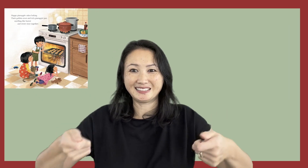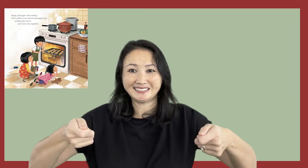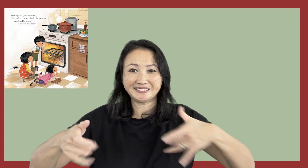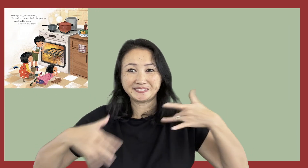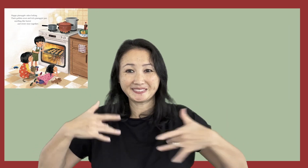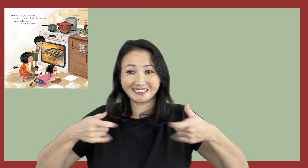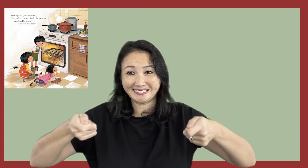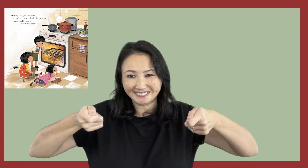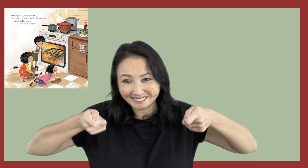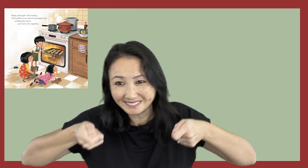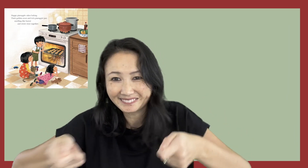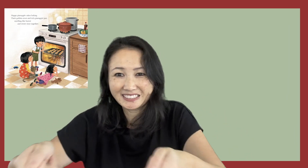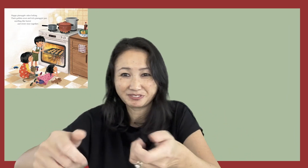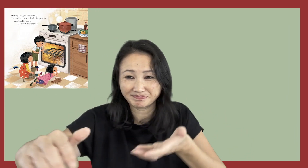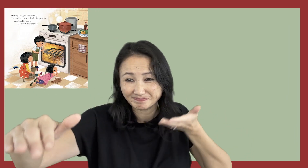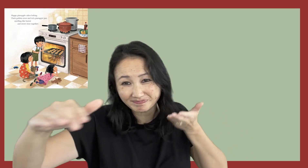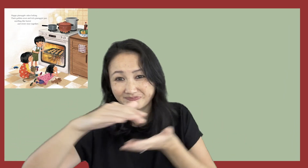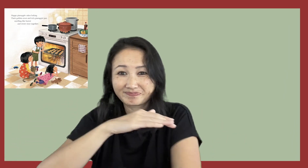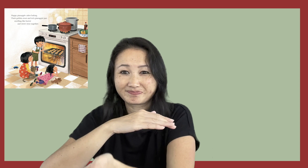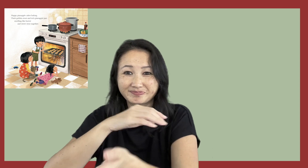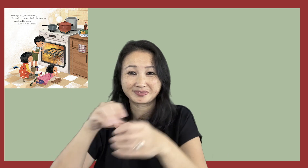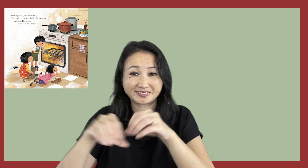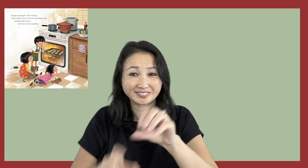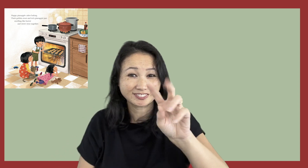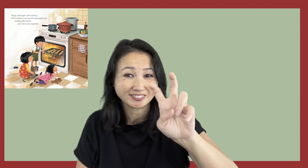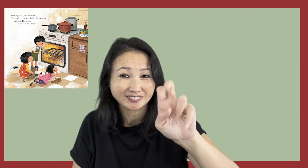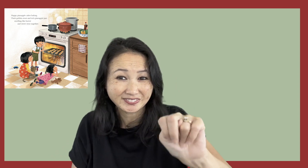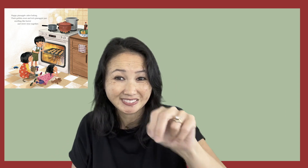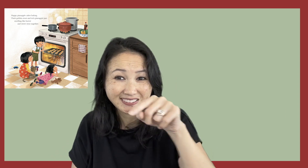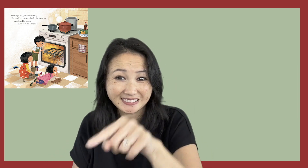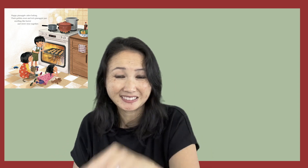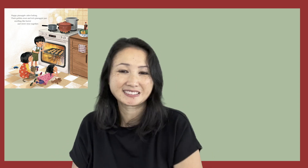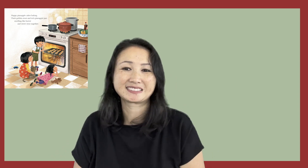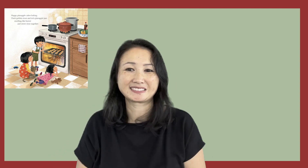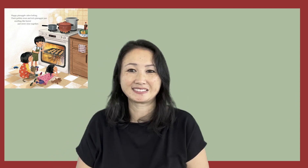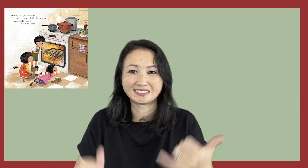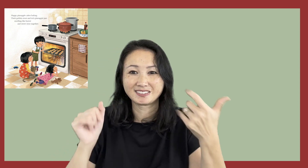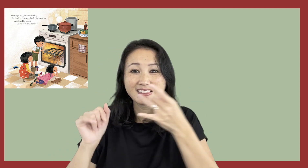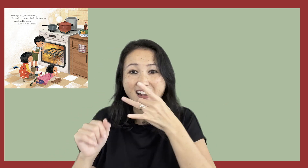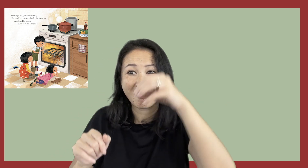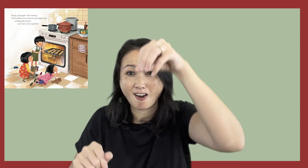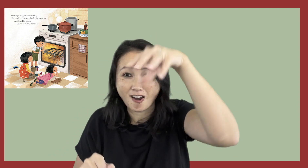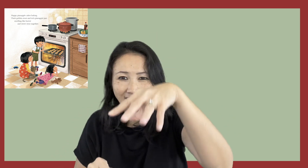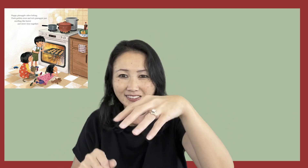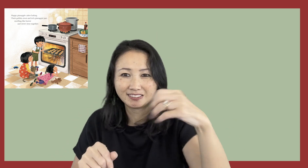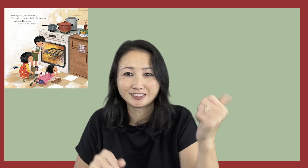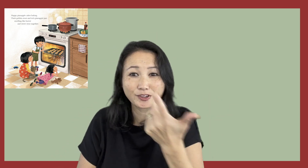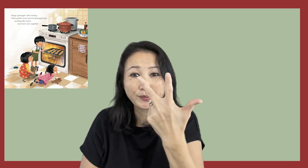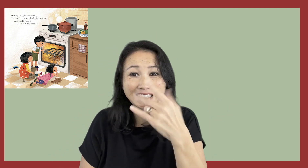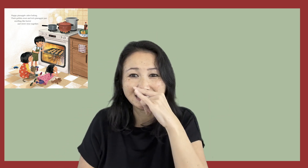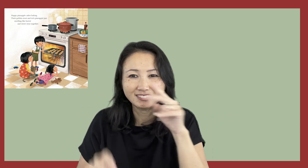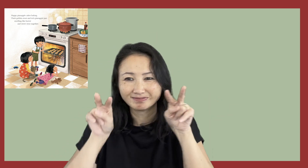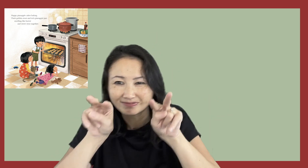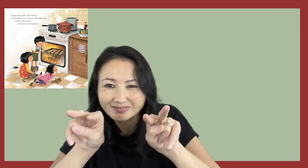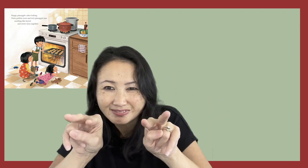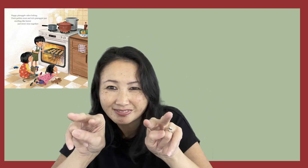Happy pineapple cakes baking. their golden crust and